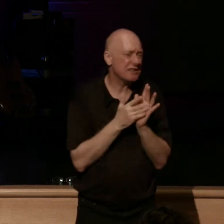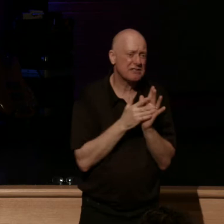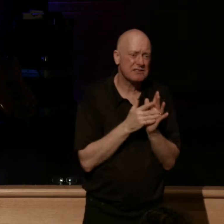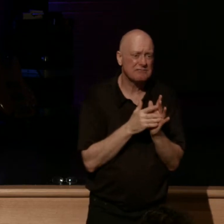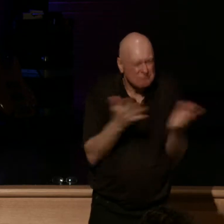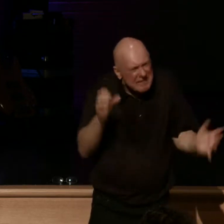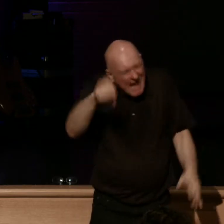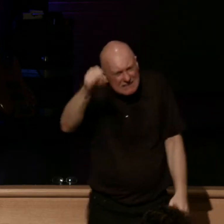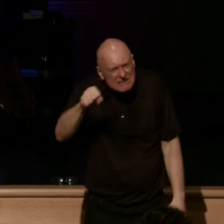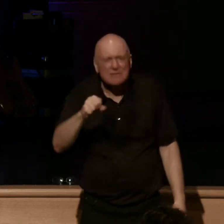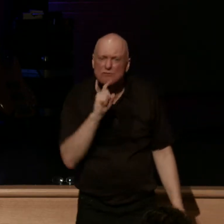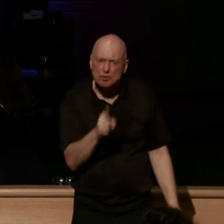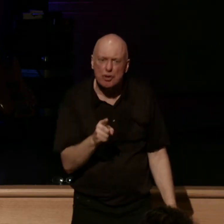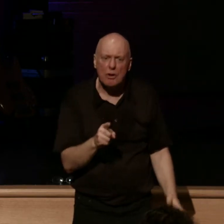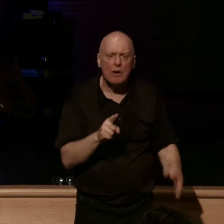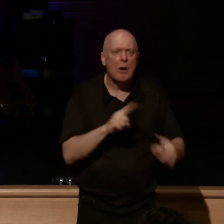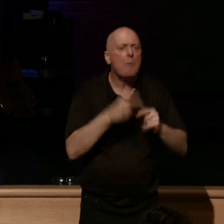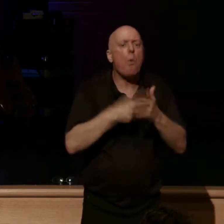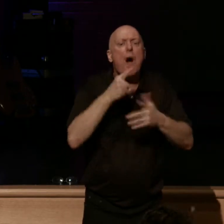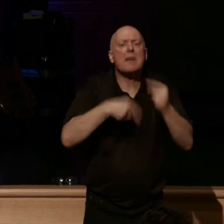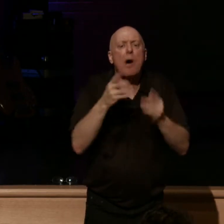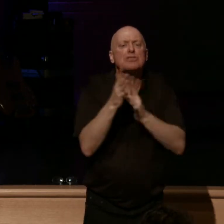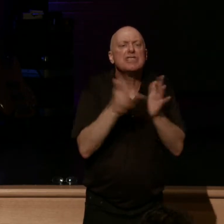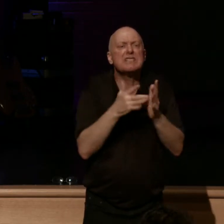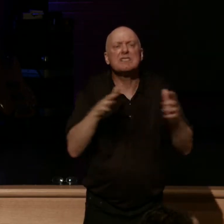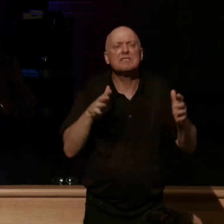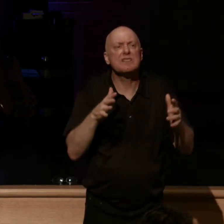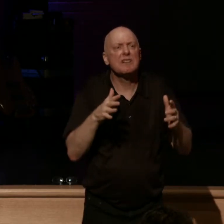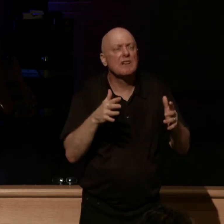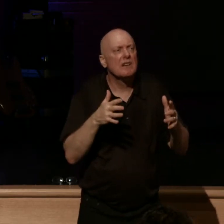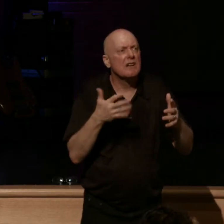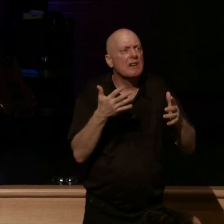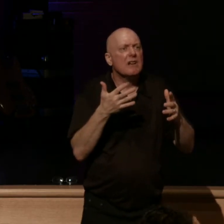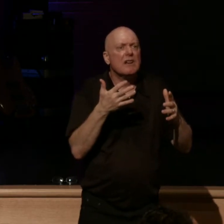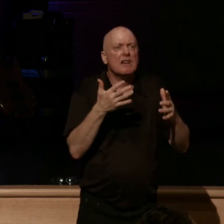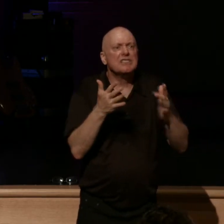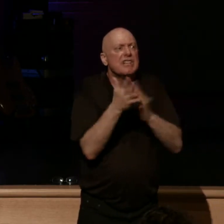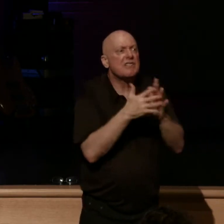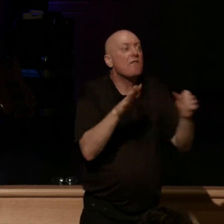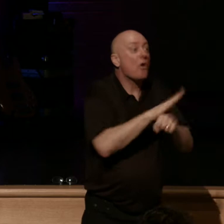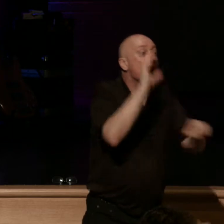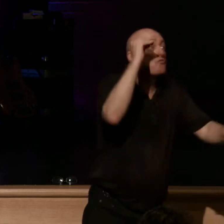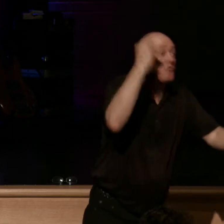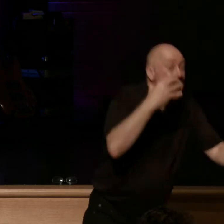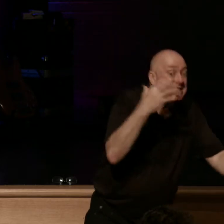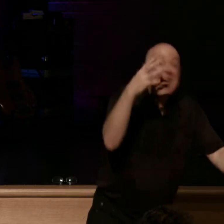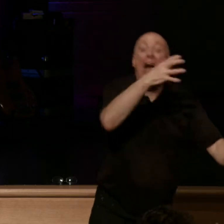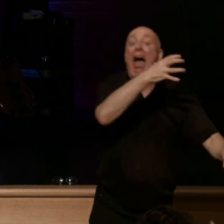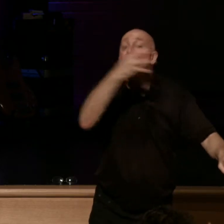Absolutely. But what about Jesus being full of grace and